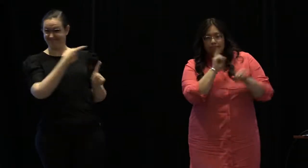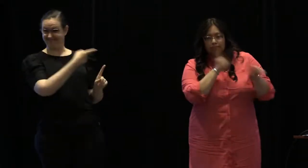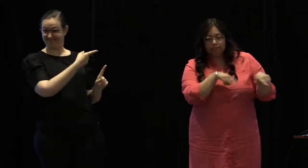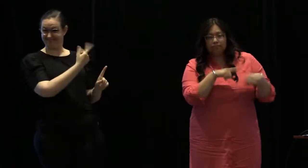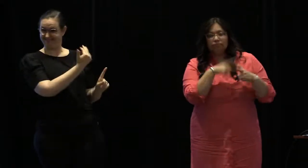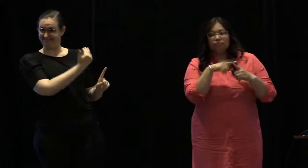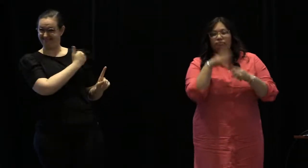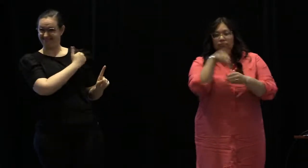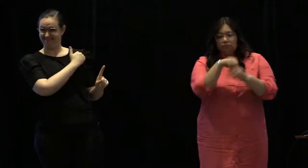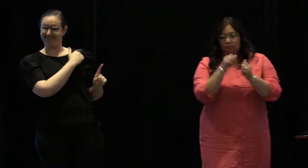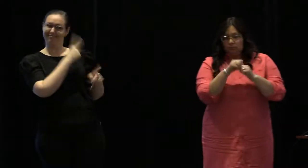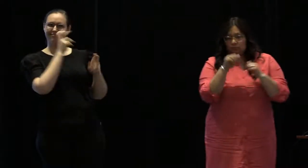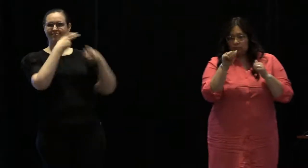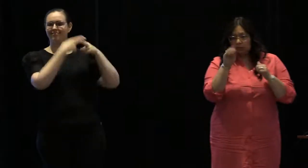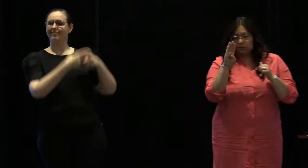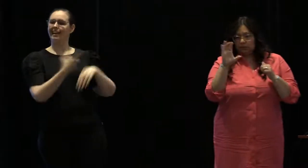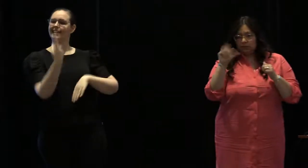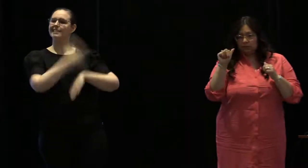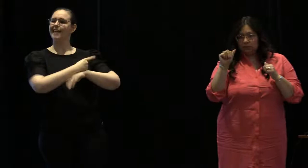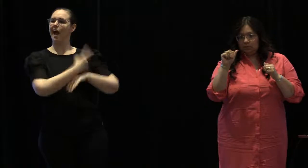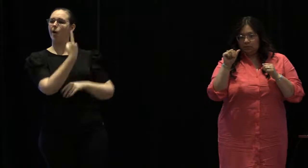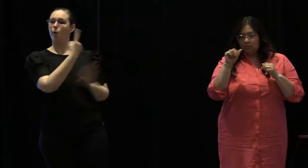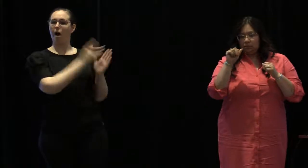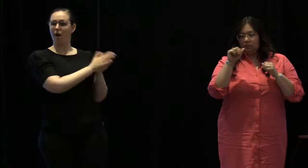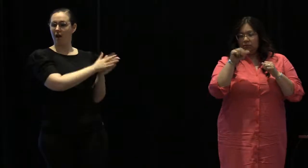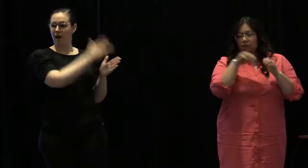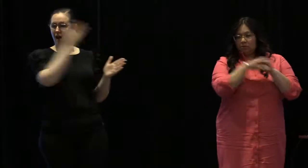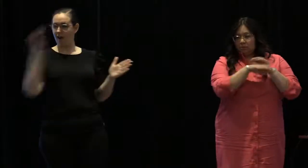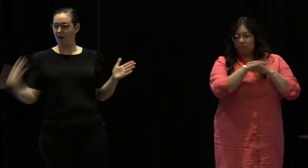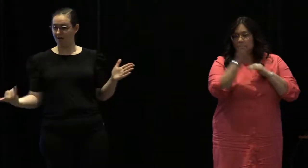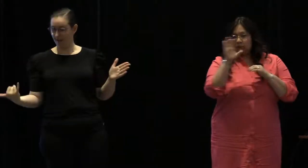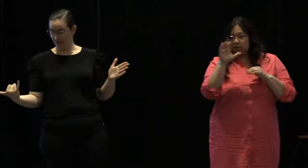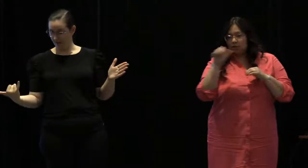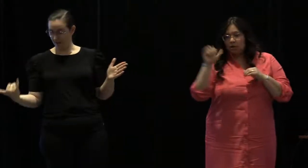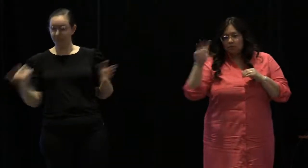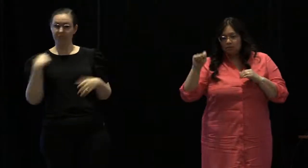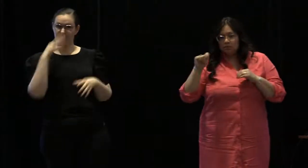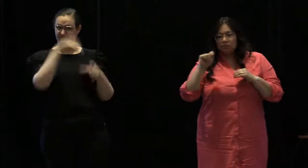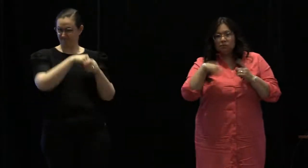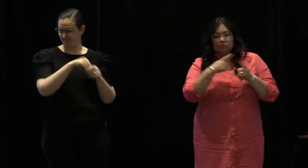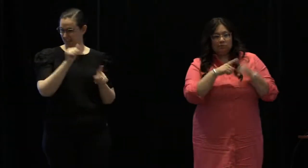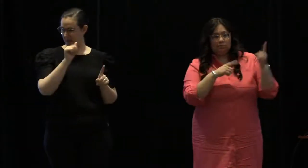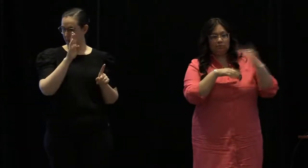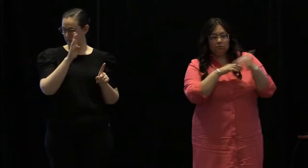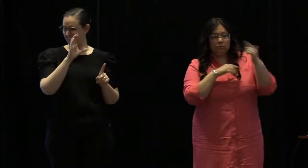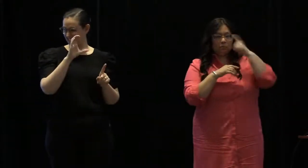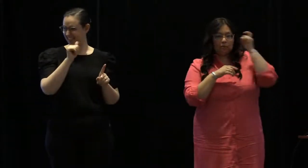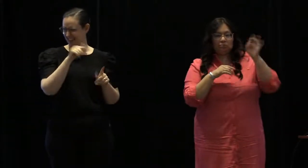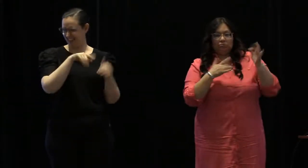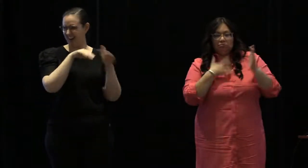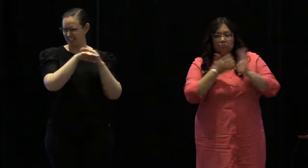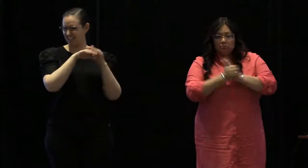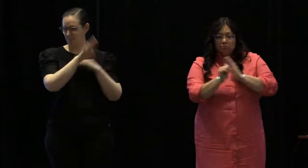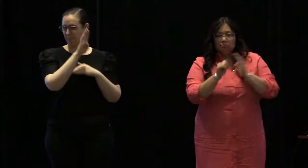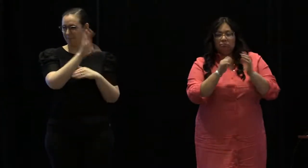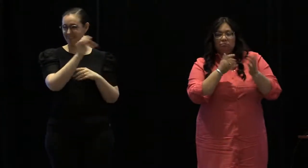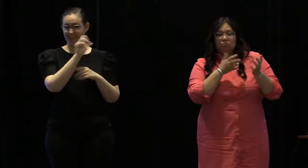And so when Forrest asked me to say, to be on this committee, and I said yes, it was because of the Accessible BC